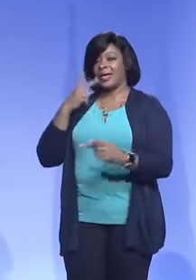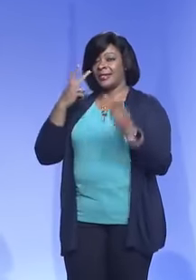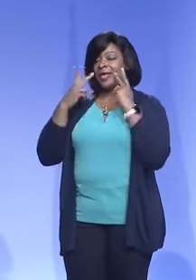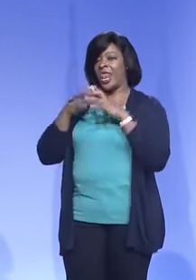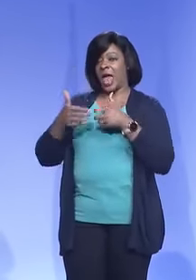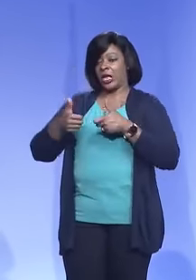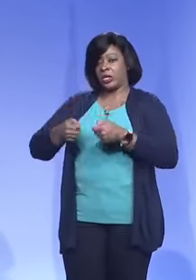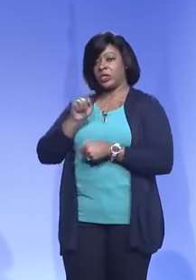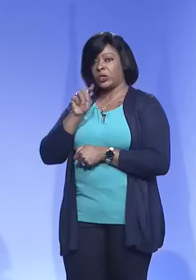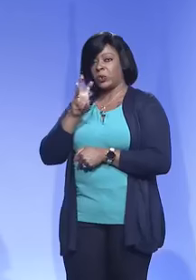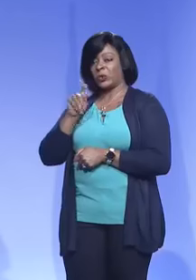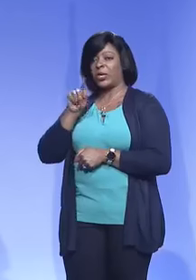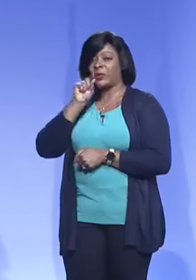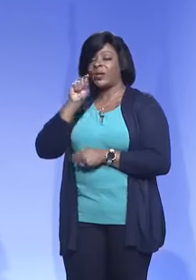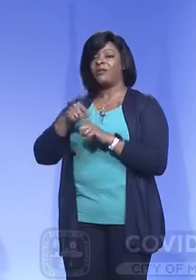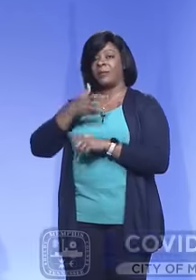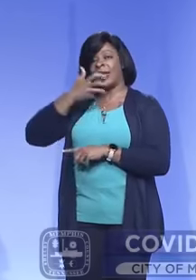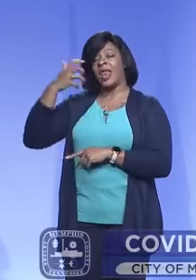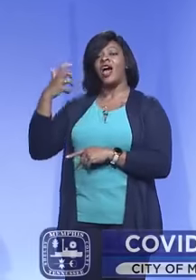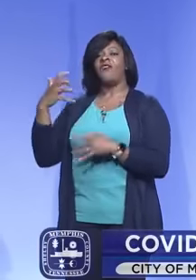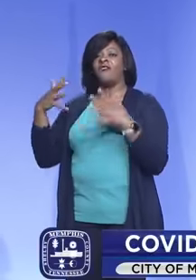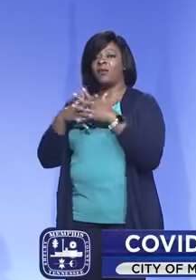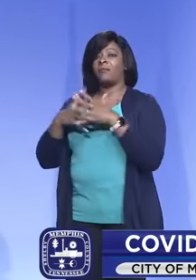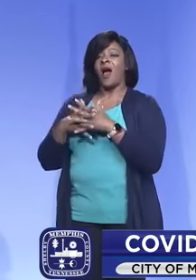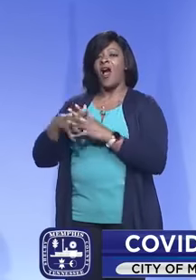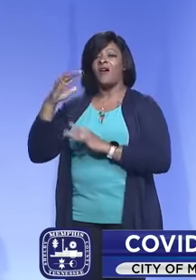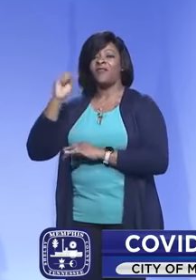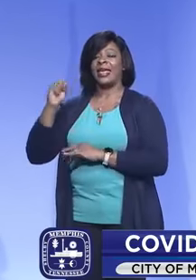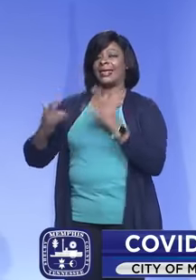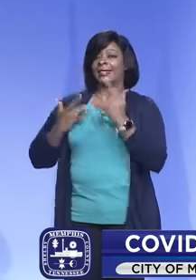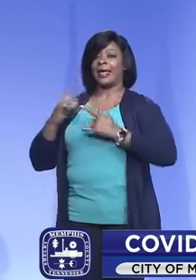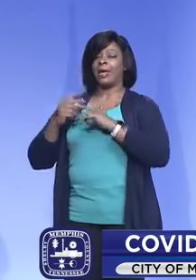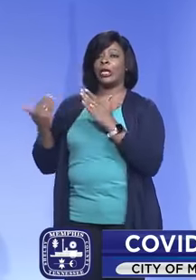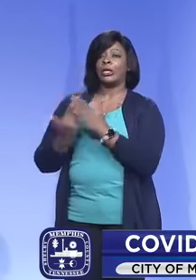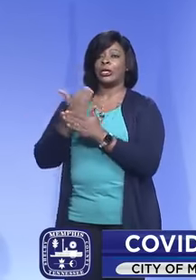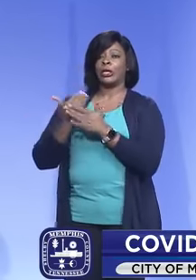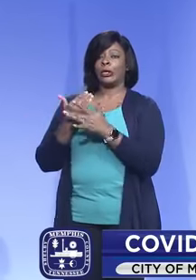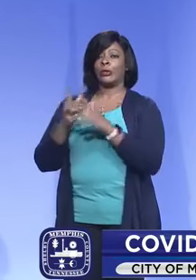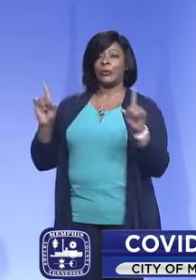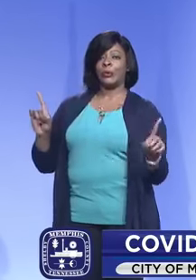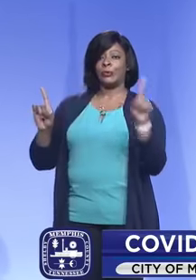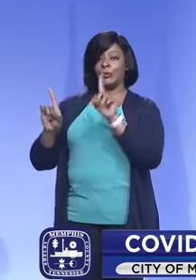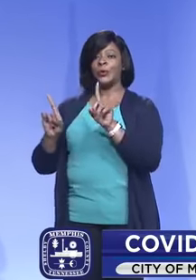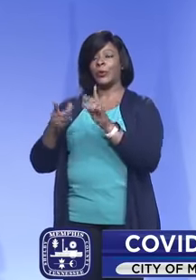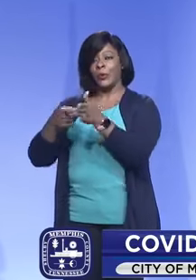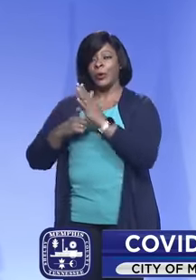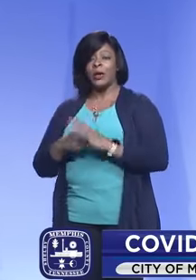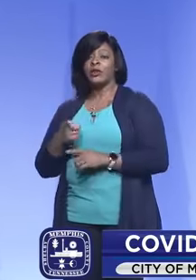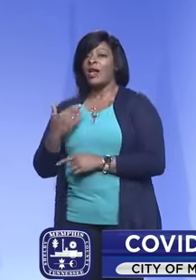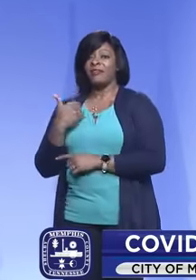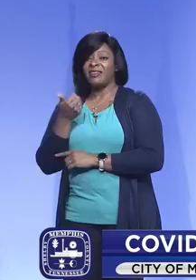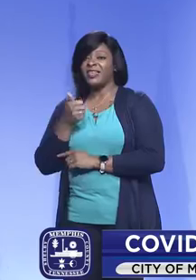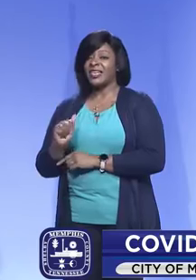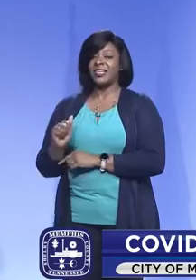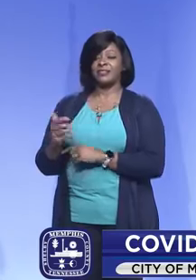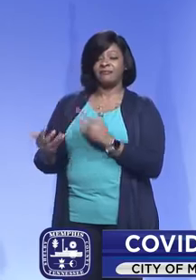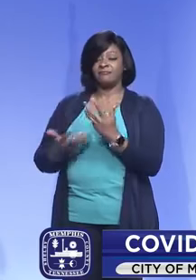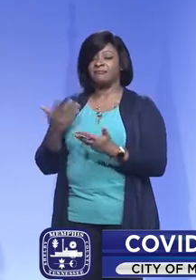tweets from a lot of Tigers football fans excited about the new social distancing requirement. Do you have any